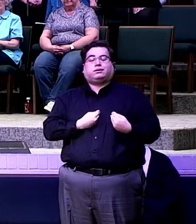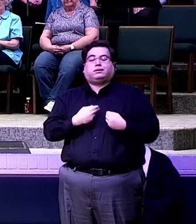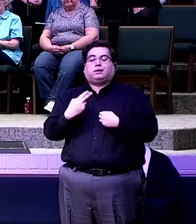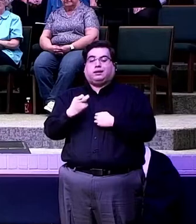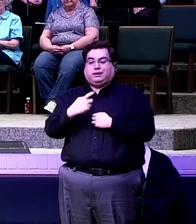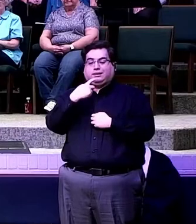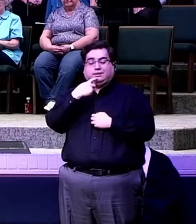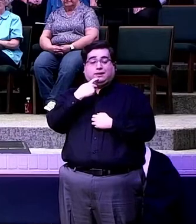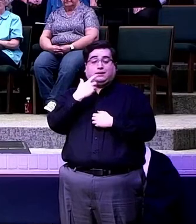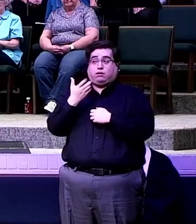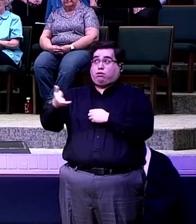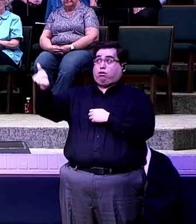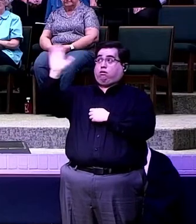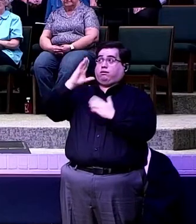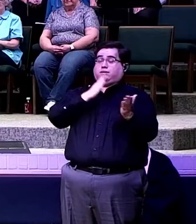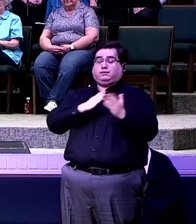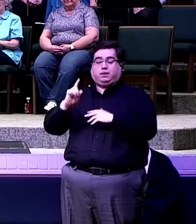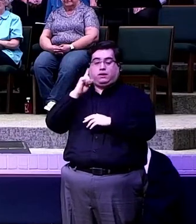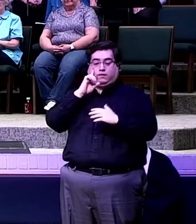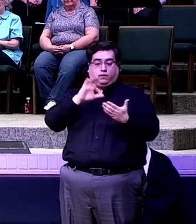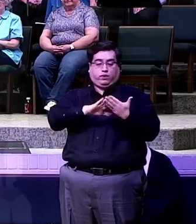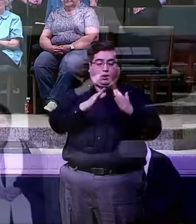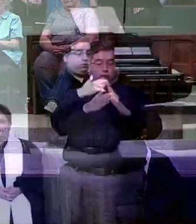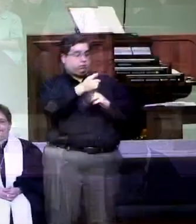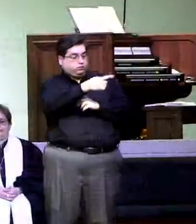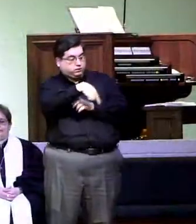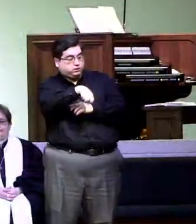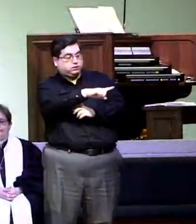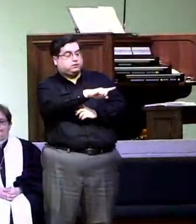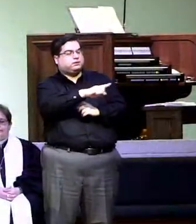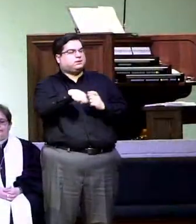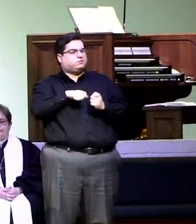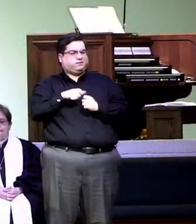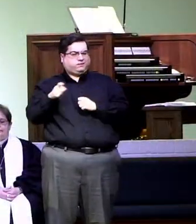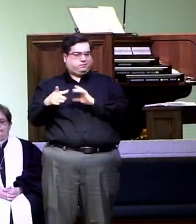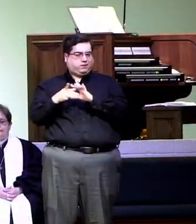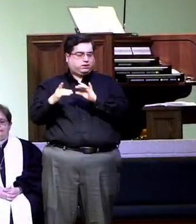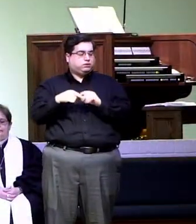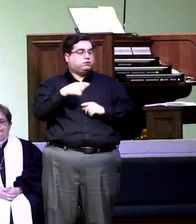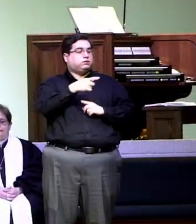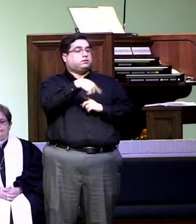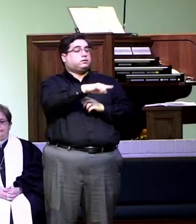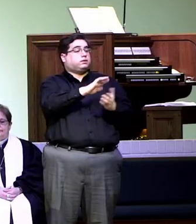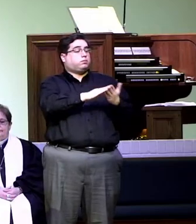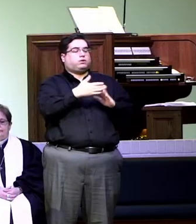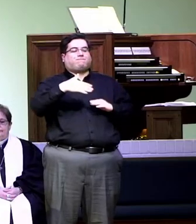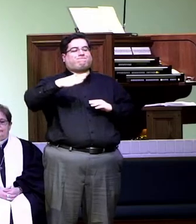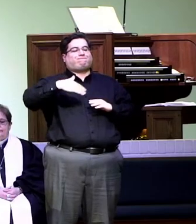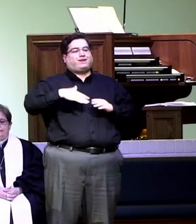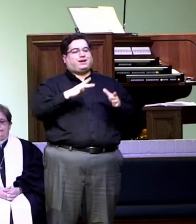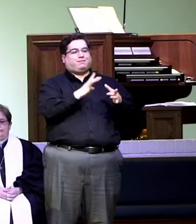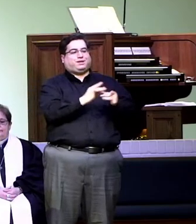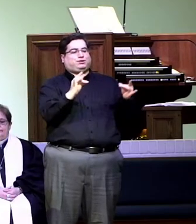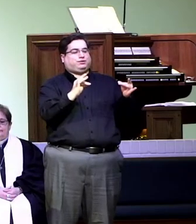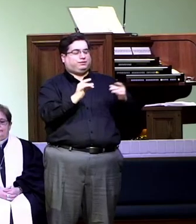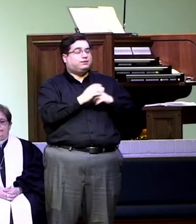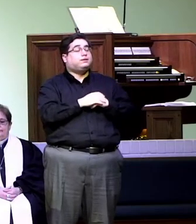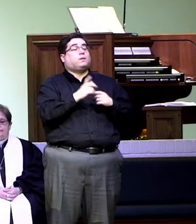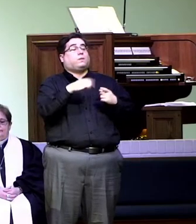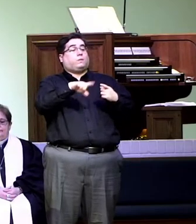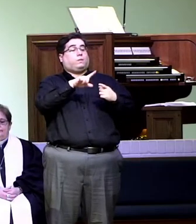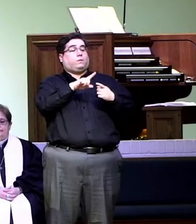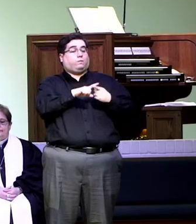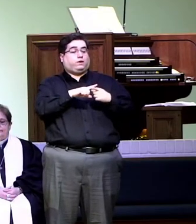God's plan for the community of which he speaks of has not yet been revealed. And when it comes